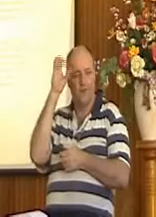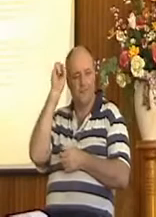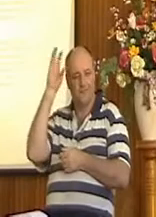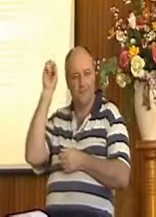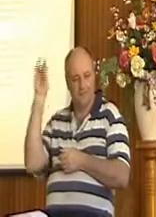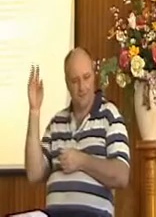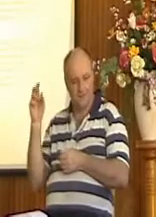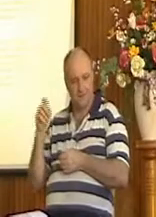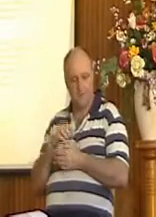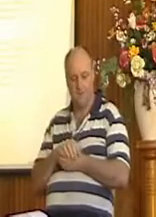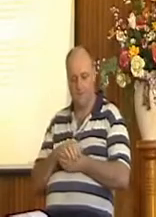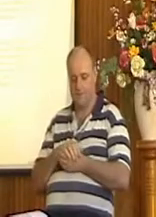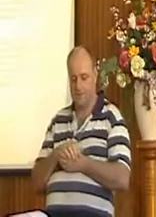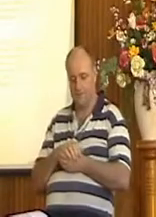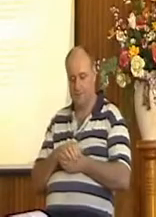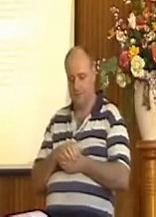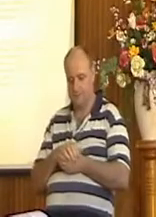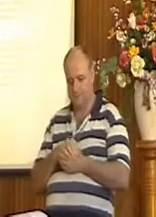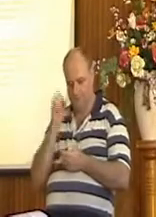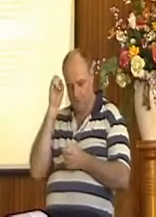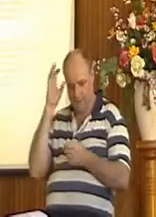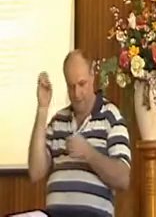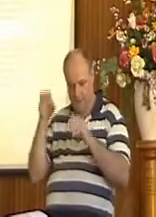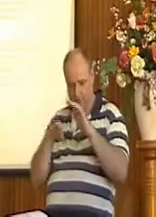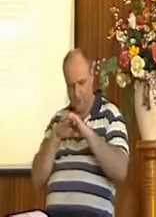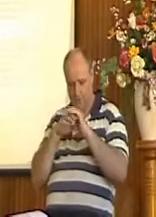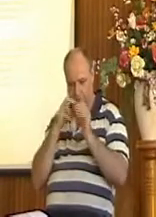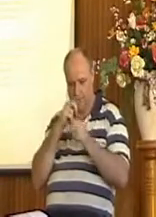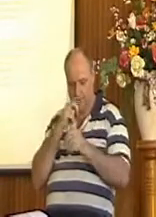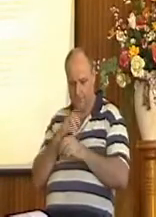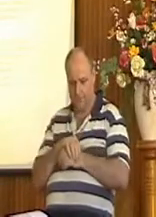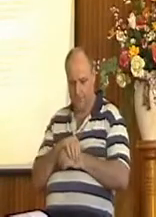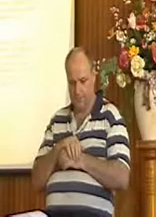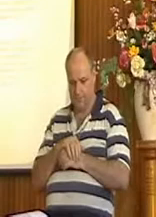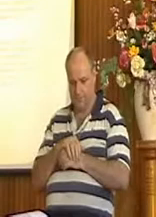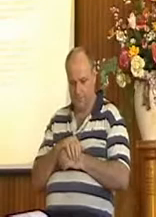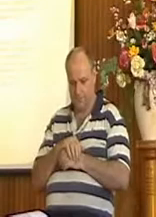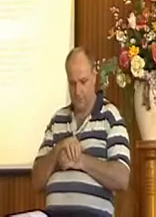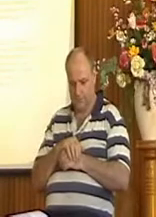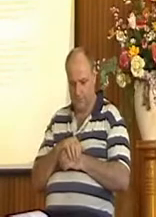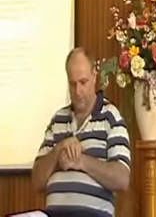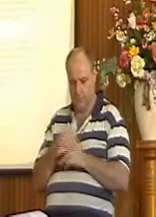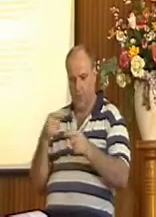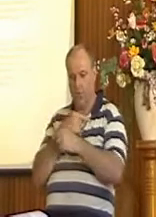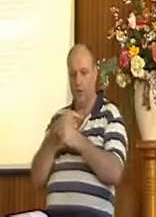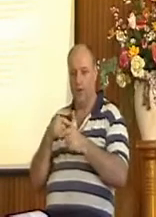into remembrance. That's the beauty of the Lord's Supper. We